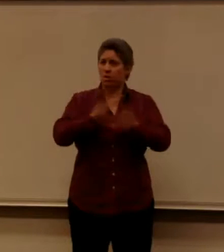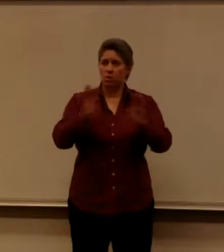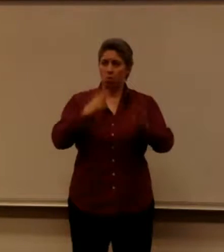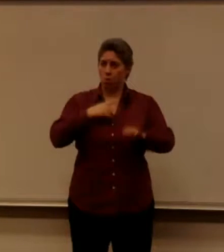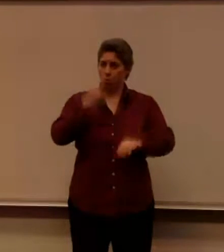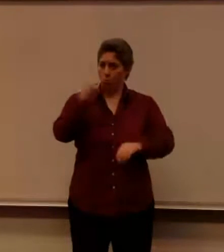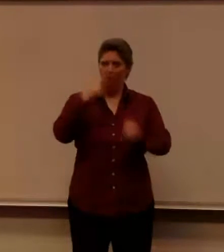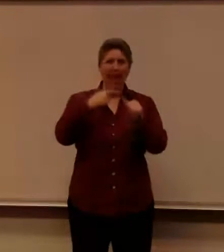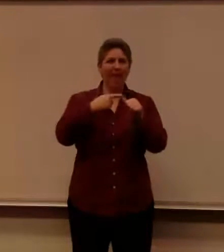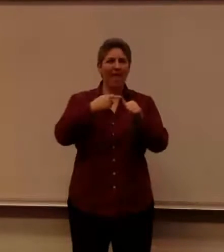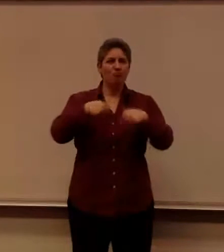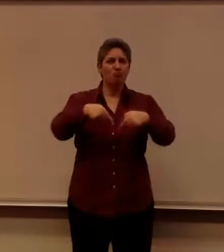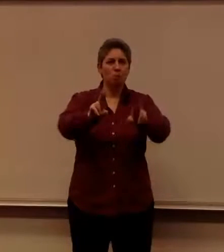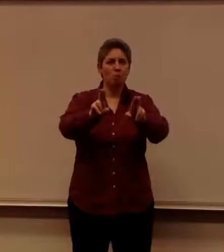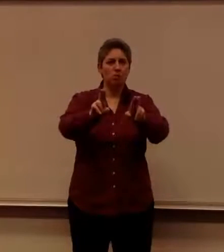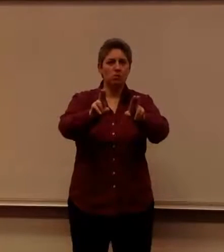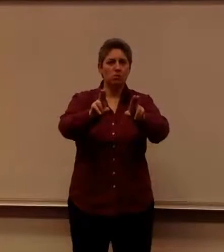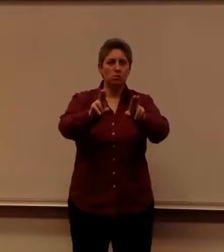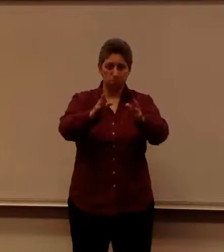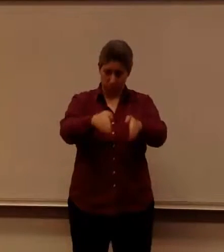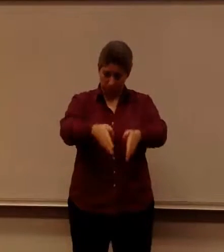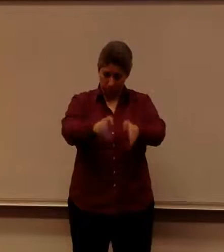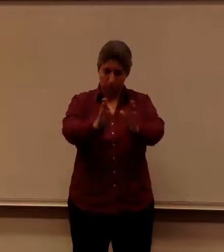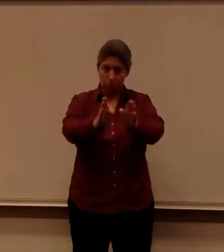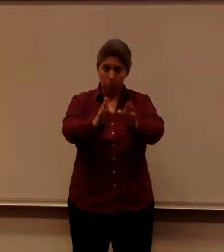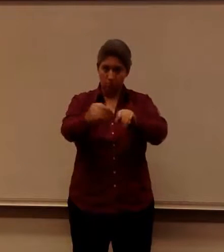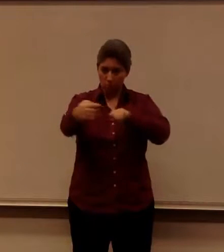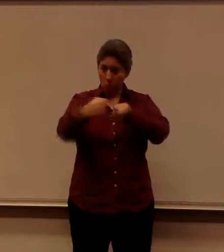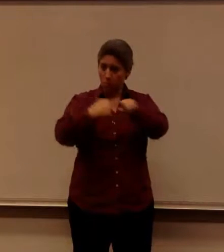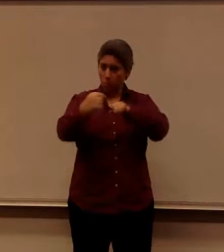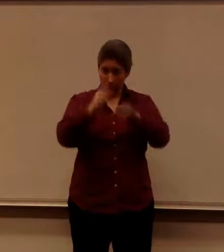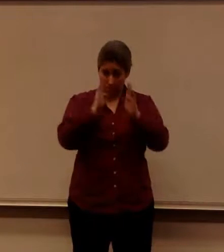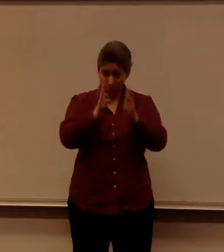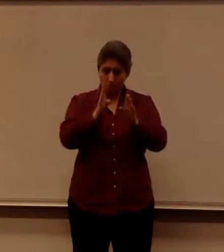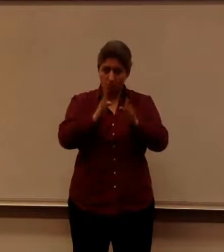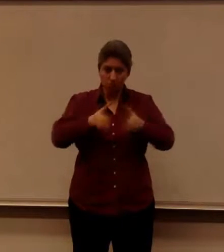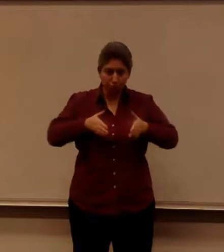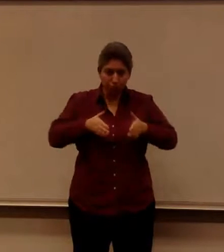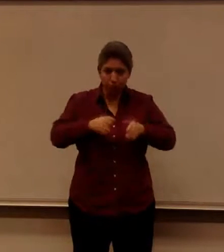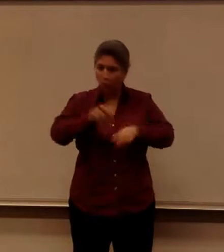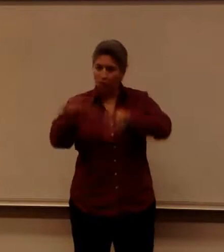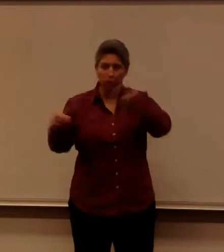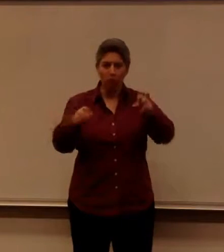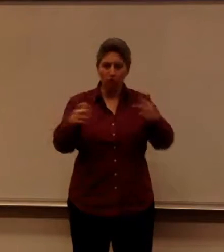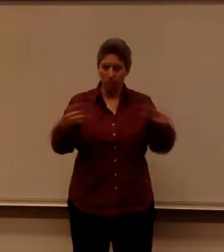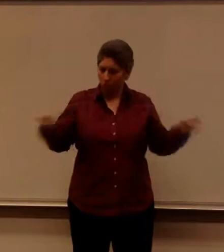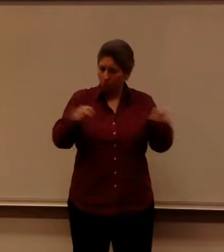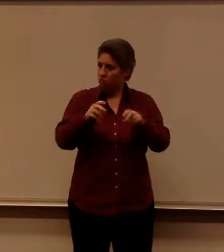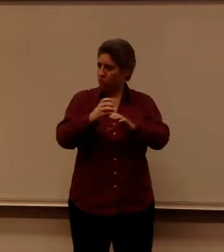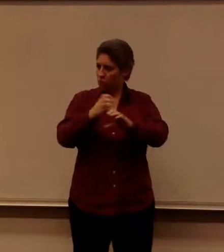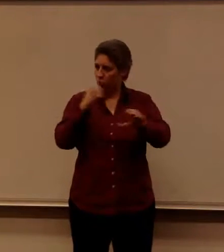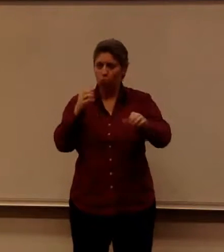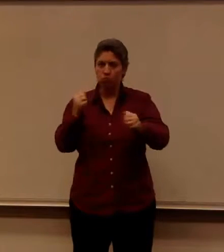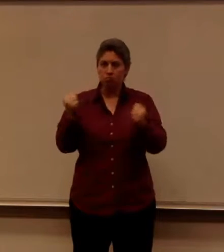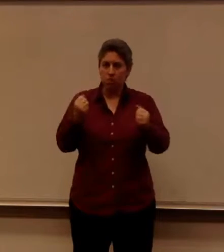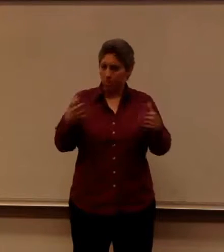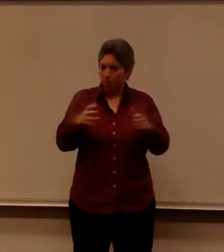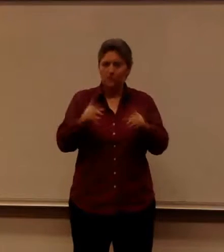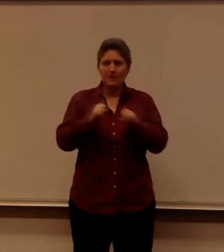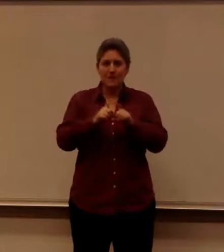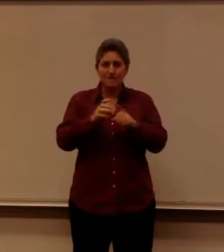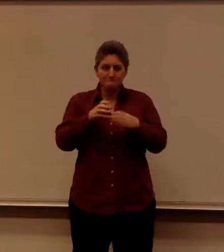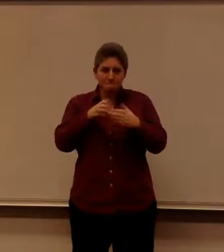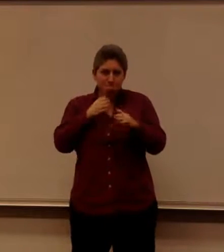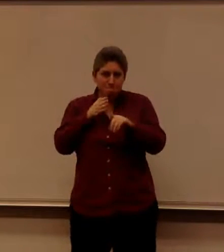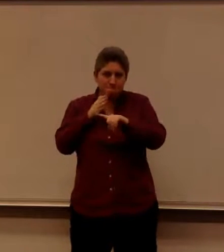So it's like we're on a road, and it's not a motorway, I can tell you that. It's a main road. It's one way. We're all in it